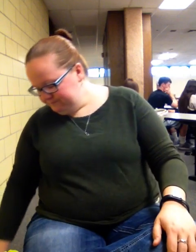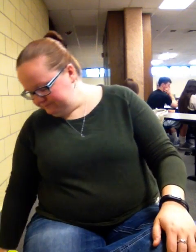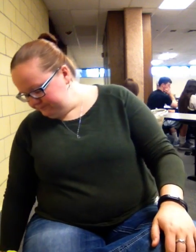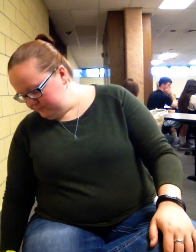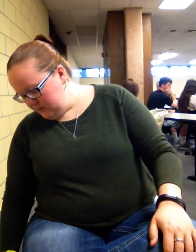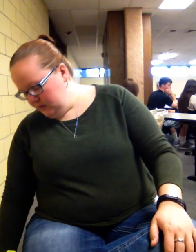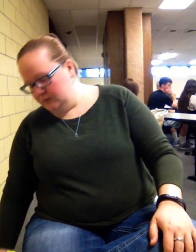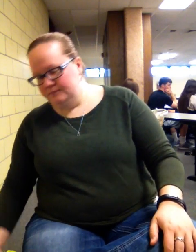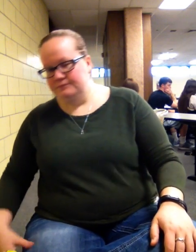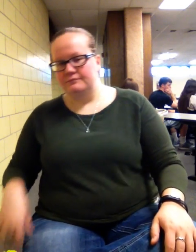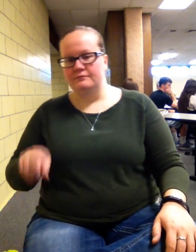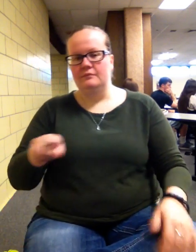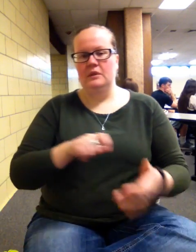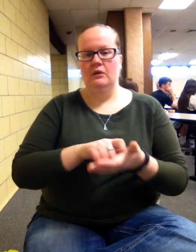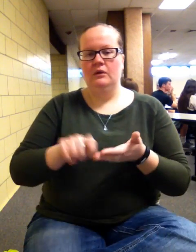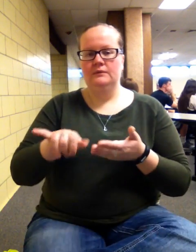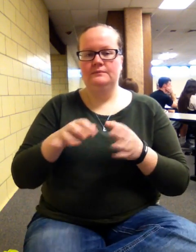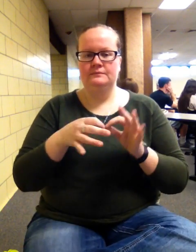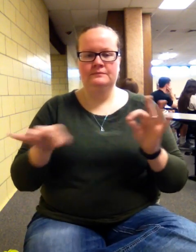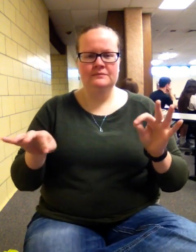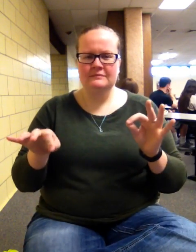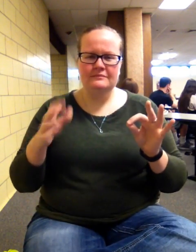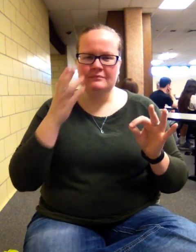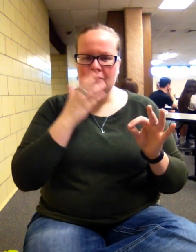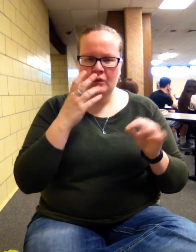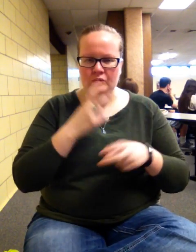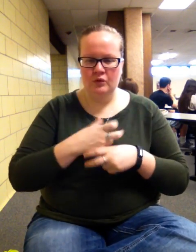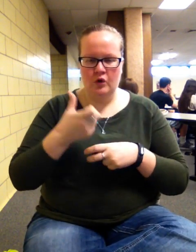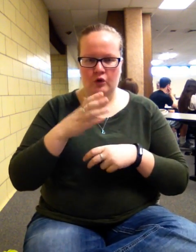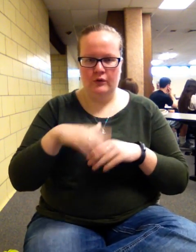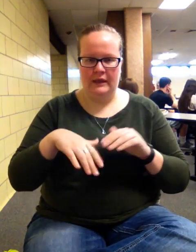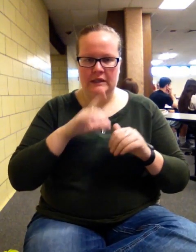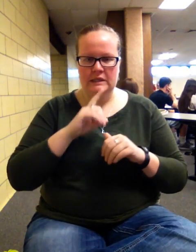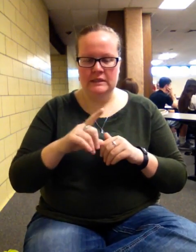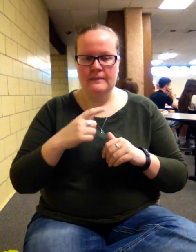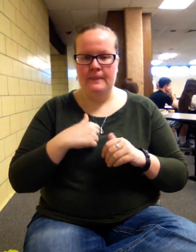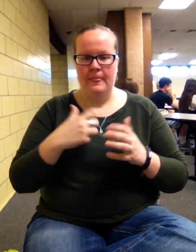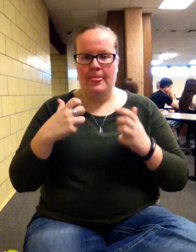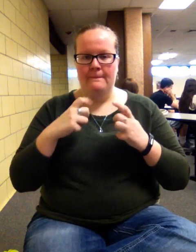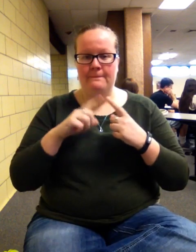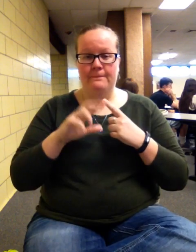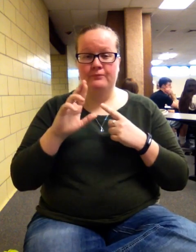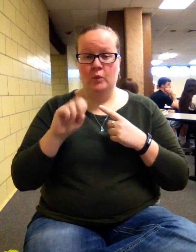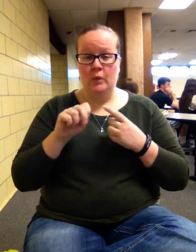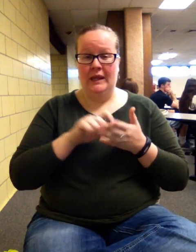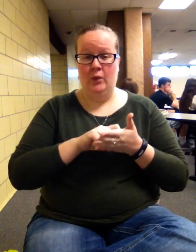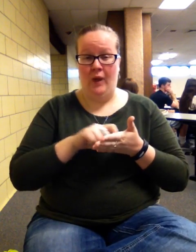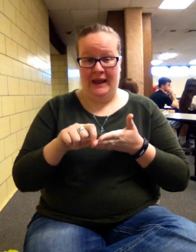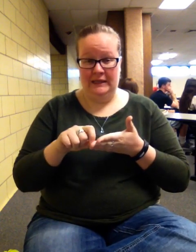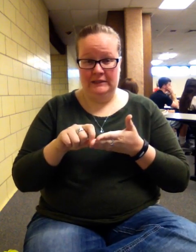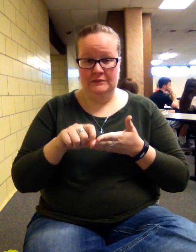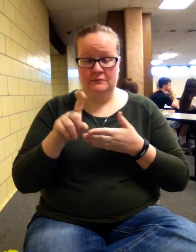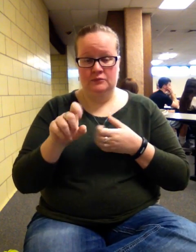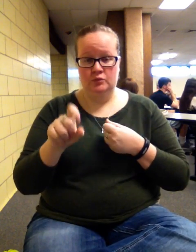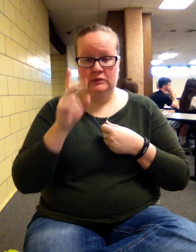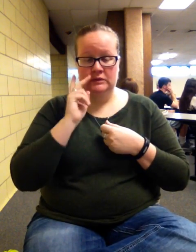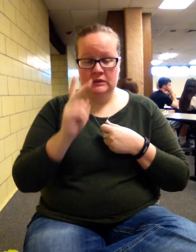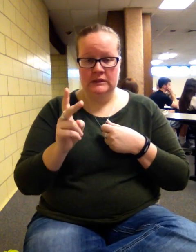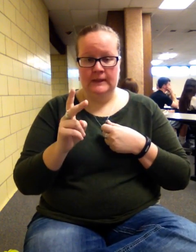like I said, he's making it look harder than it really is. So I would like to rewrite it so that you guys can see it, and I'll keep in